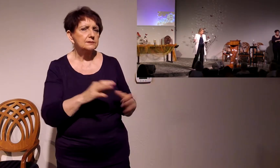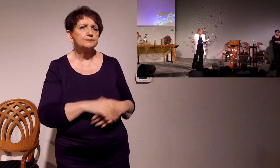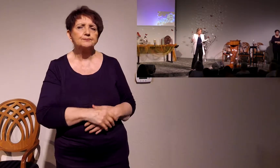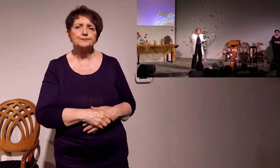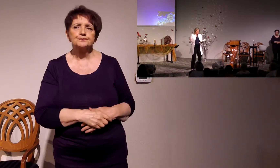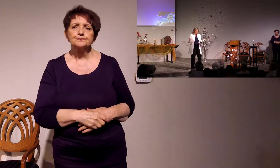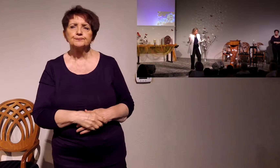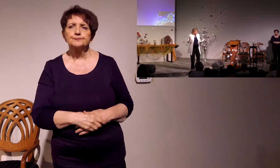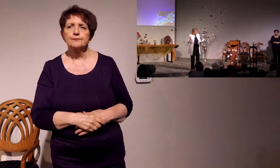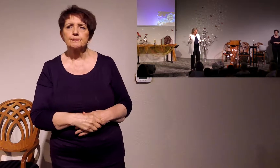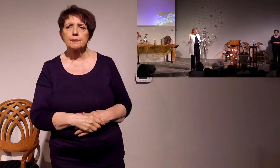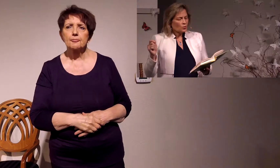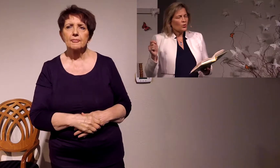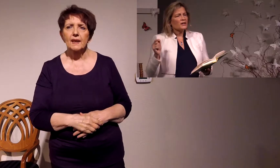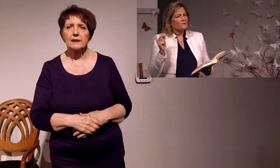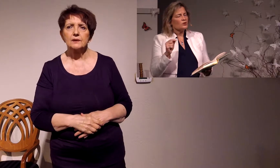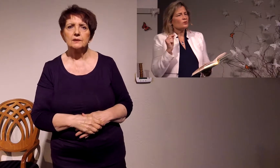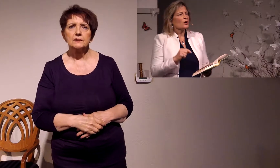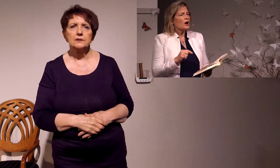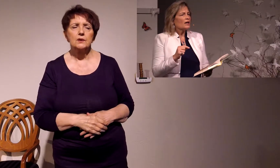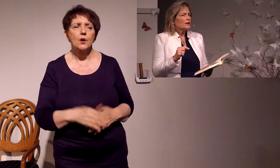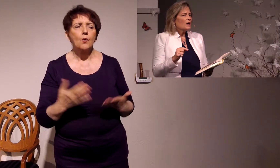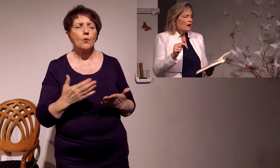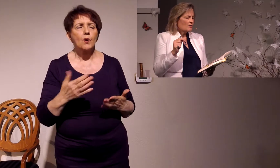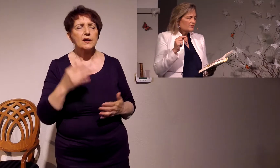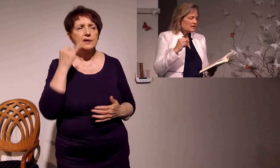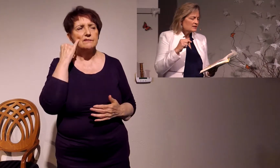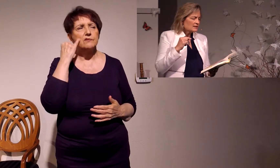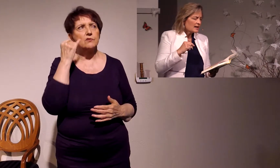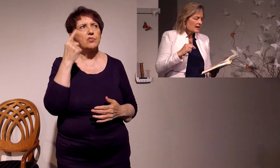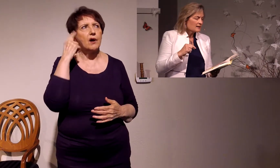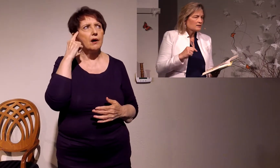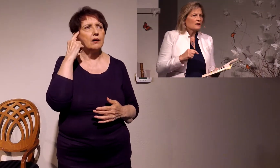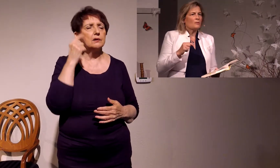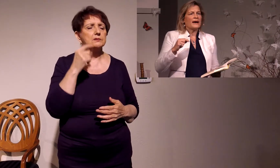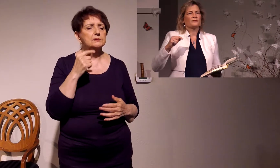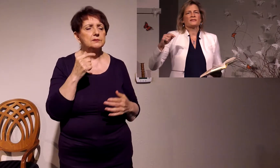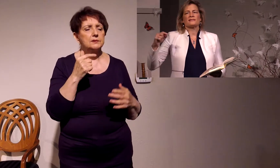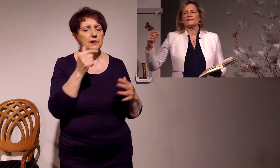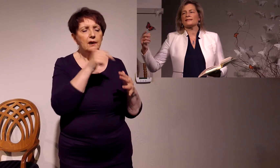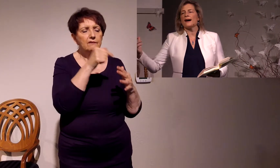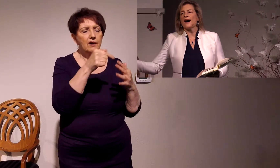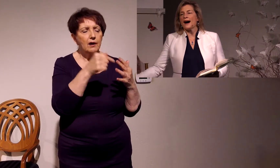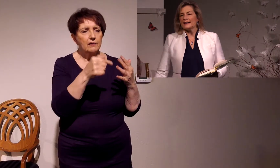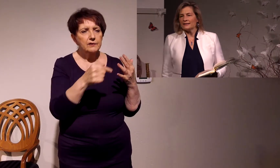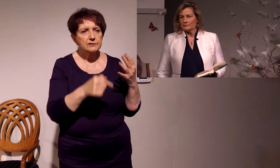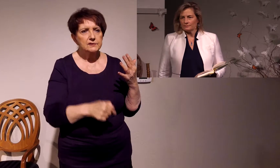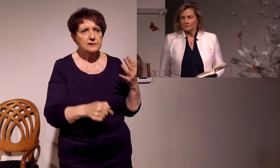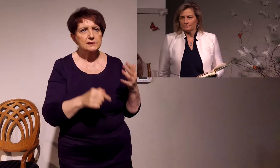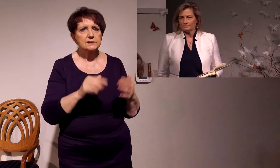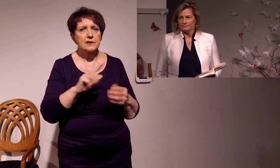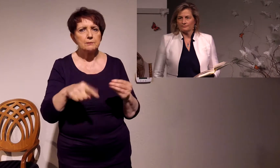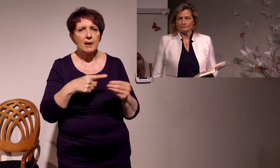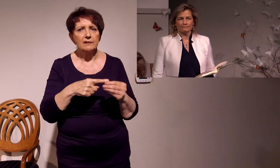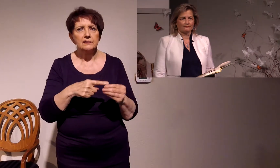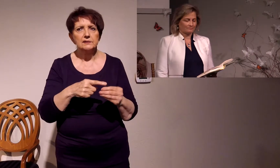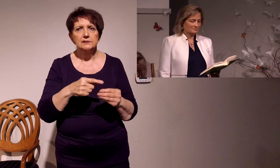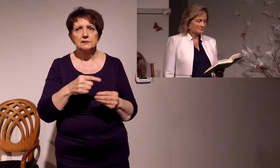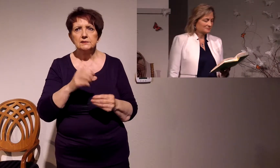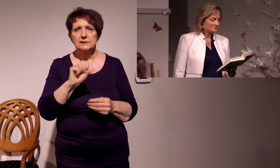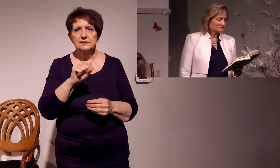this. What if you thought of these things about the sky?